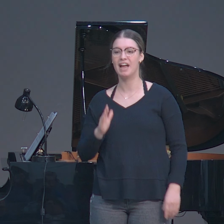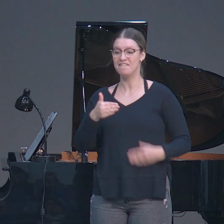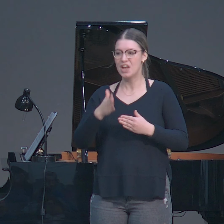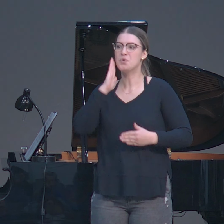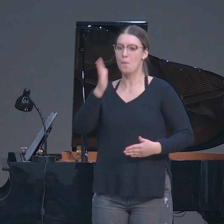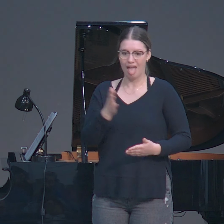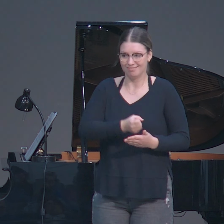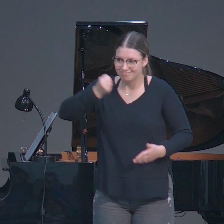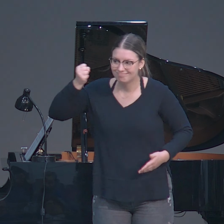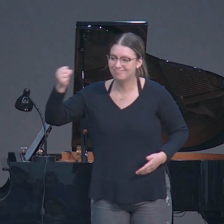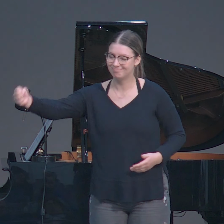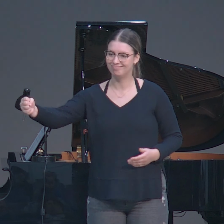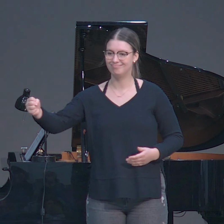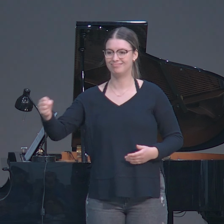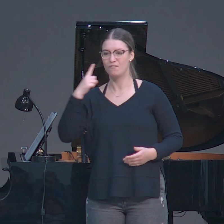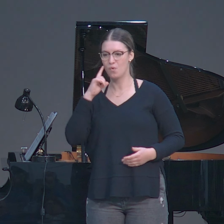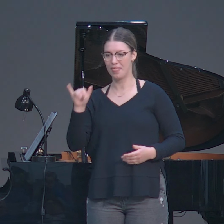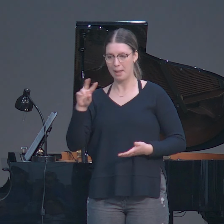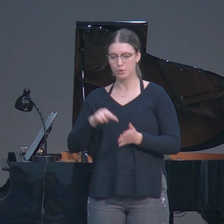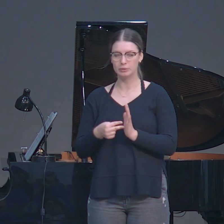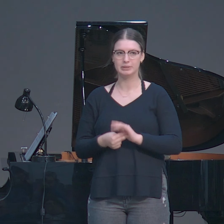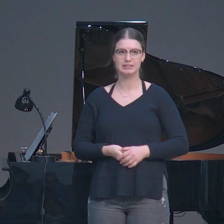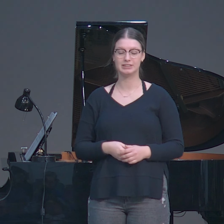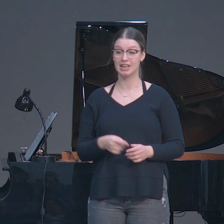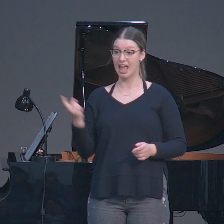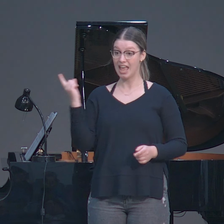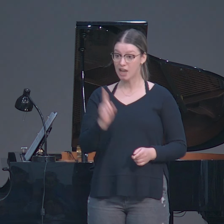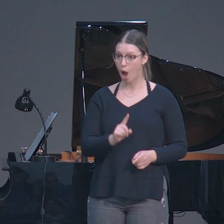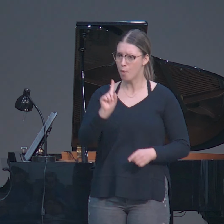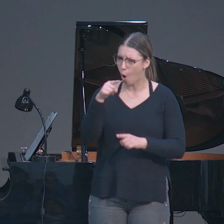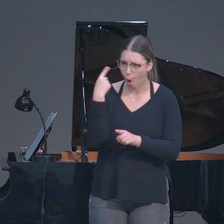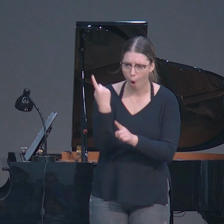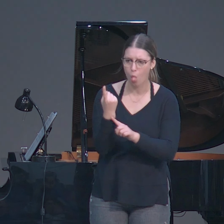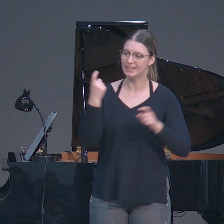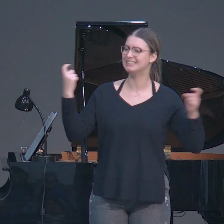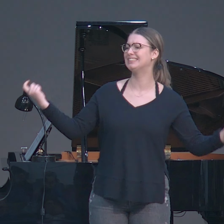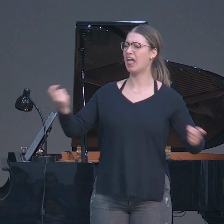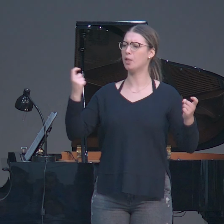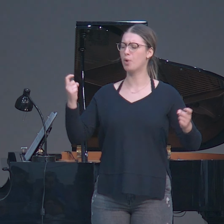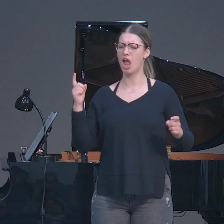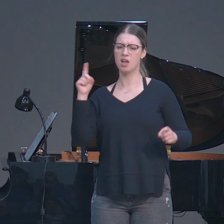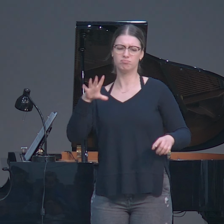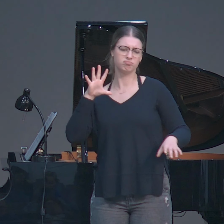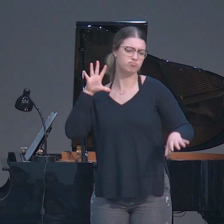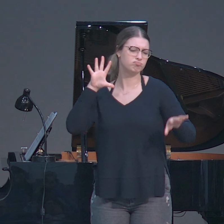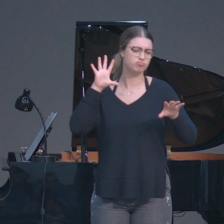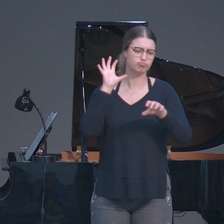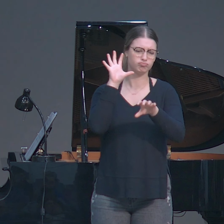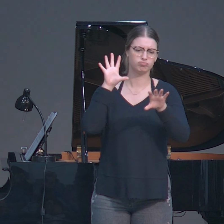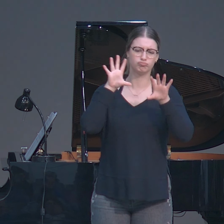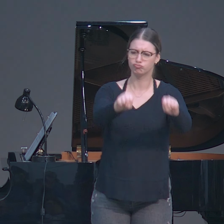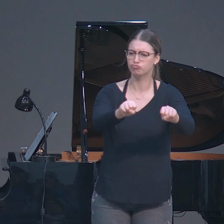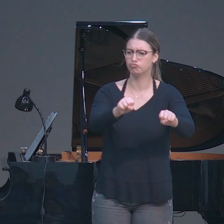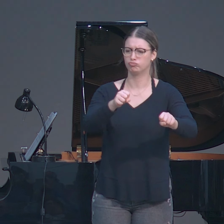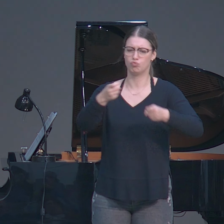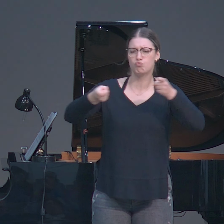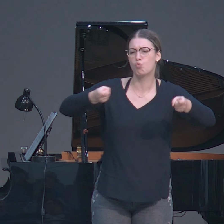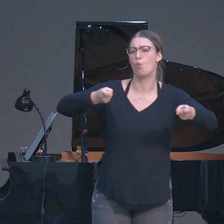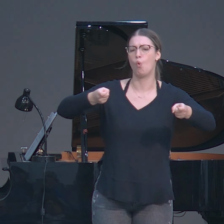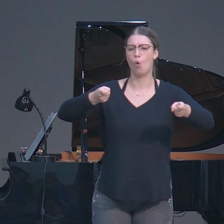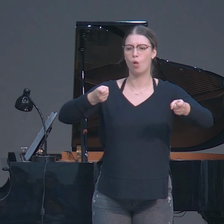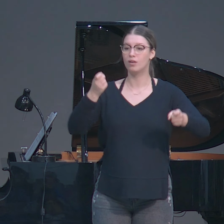He didn't come to celebrate. He didn't come to conquer. He didn't come to rule. He came